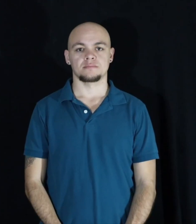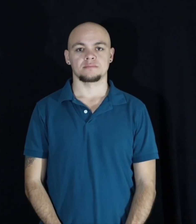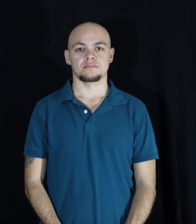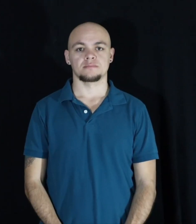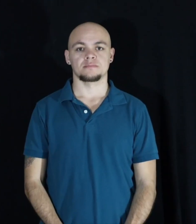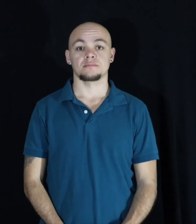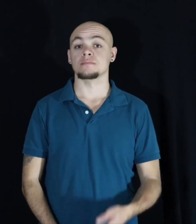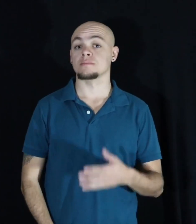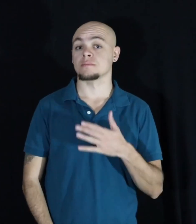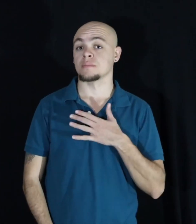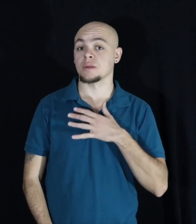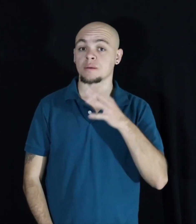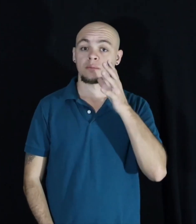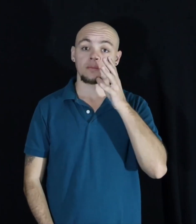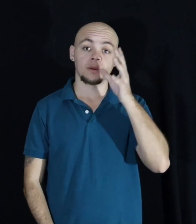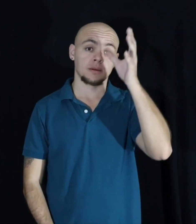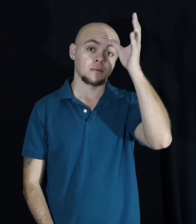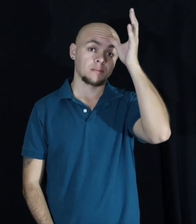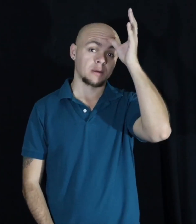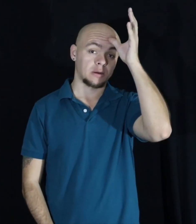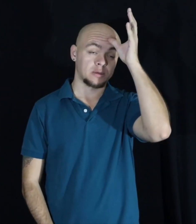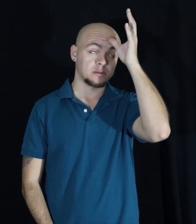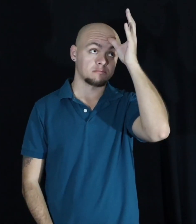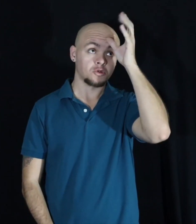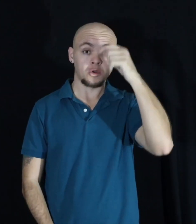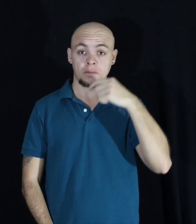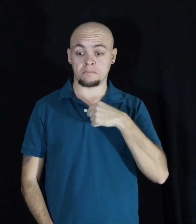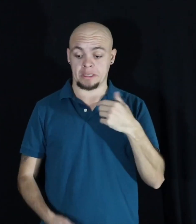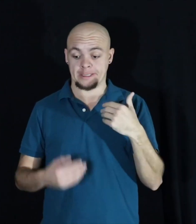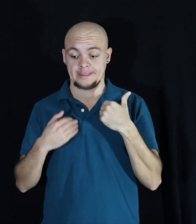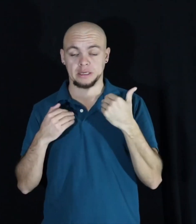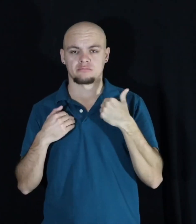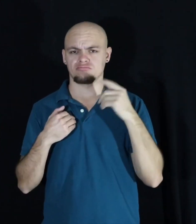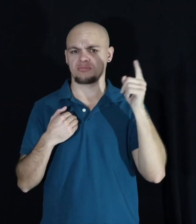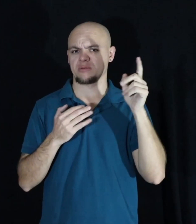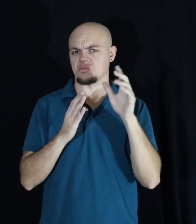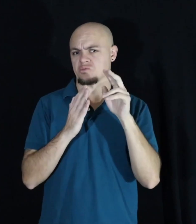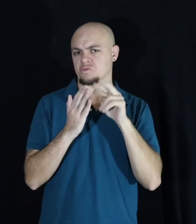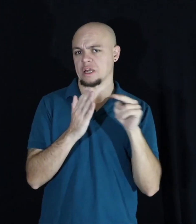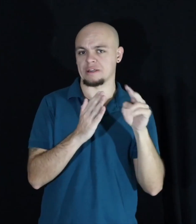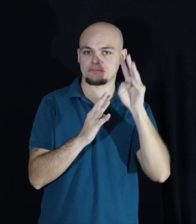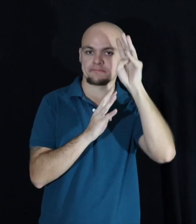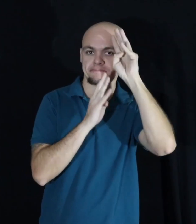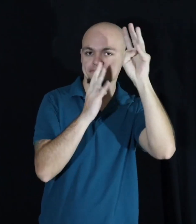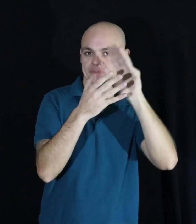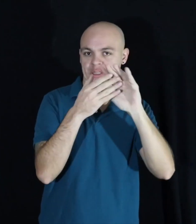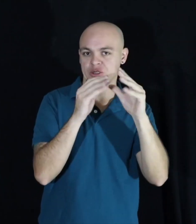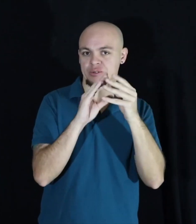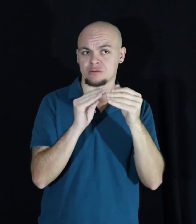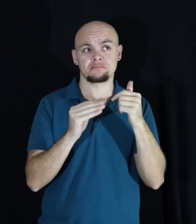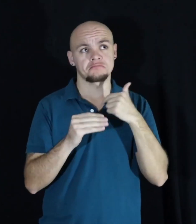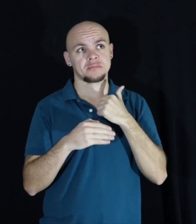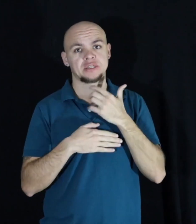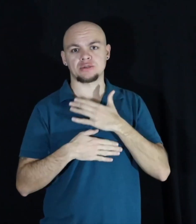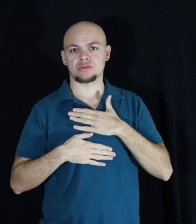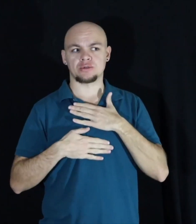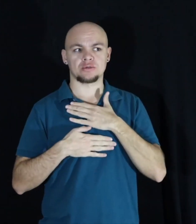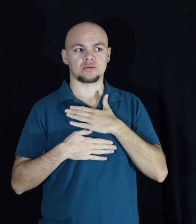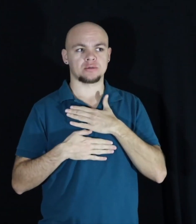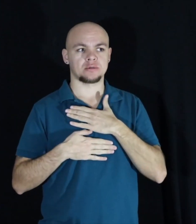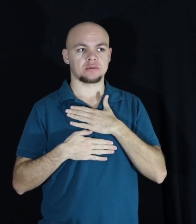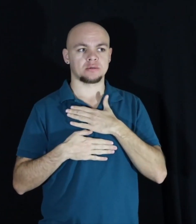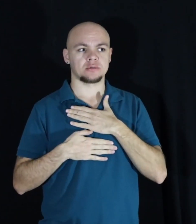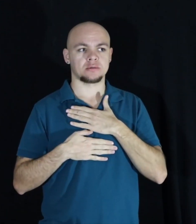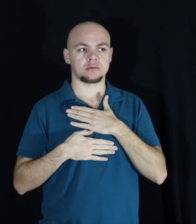My parents read fairy tales to me when I was younger. I enjoy these fantasy stories in which it was never quite clear